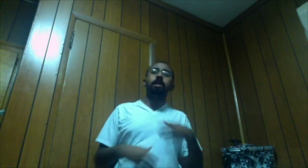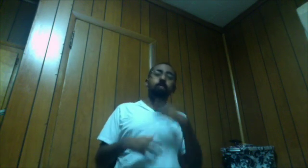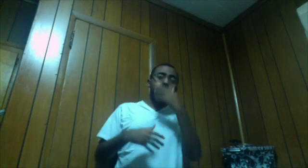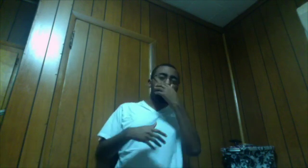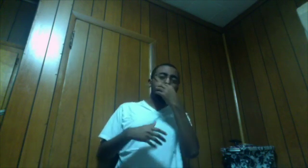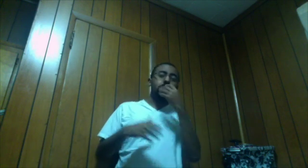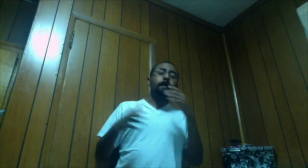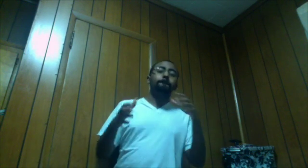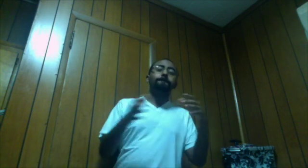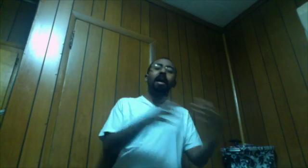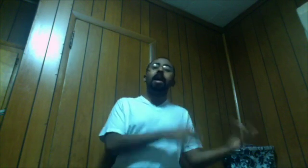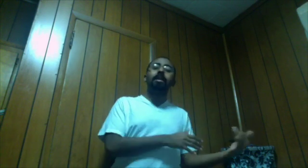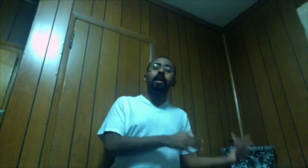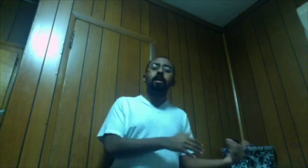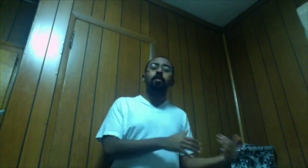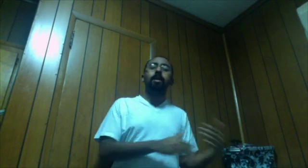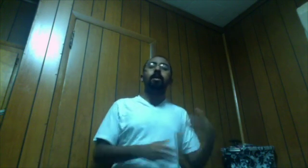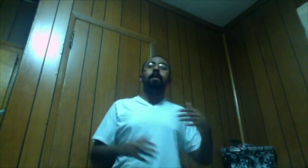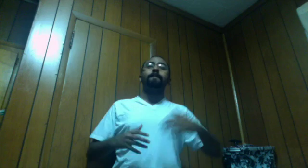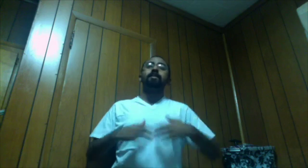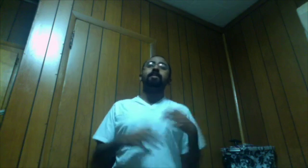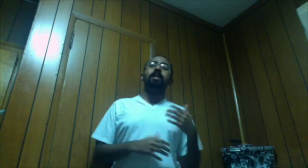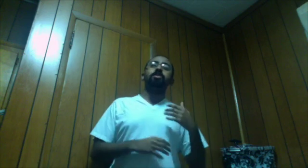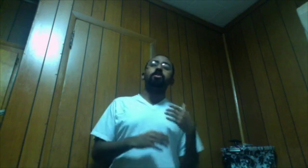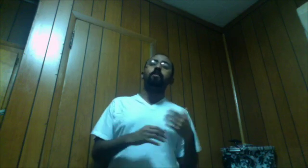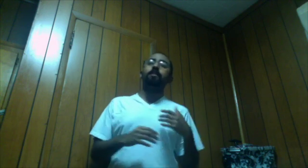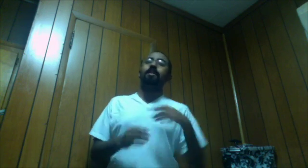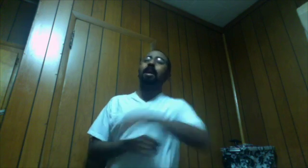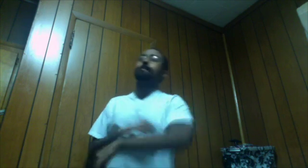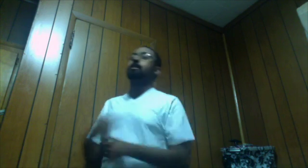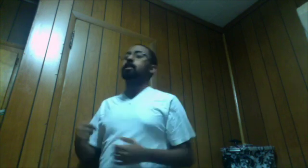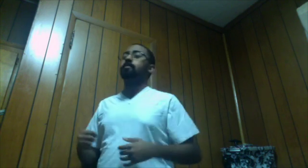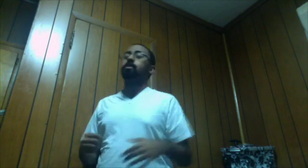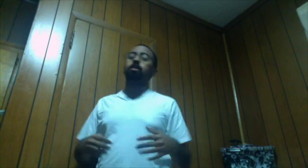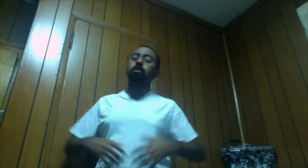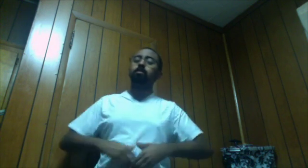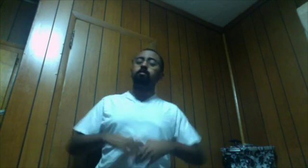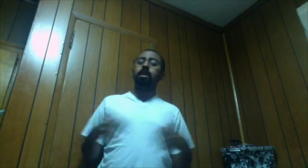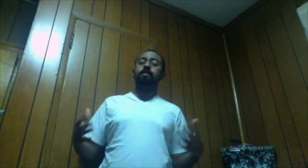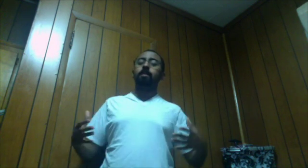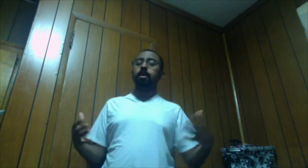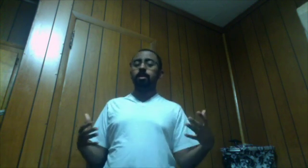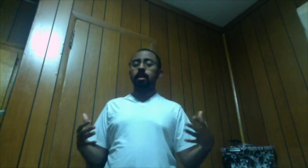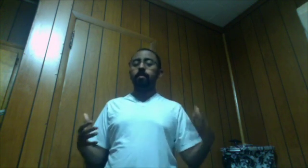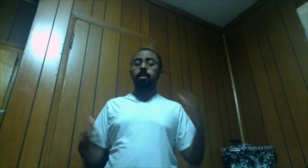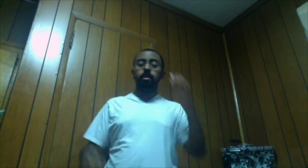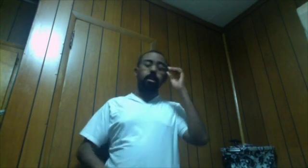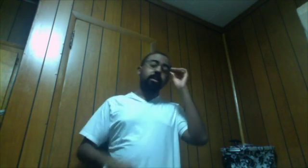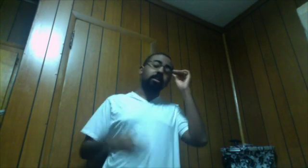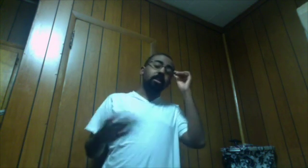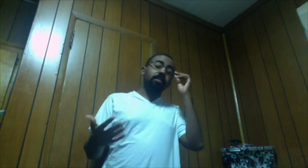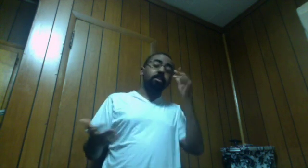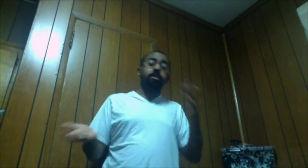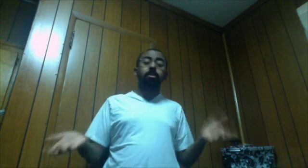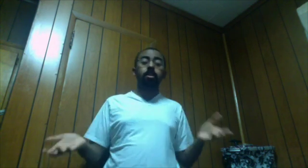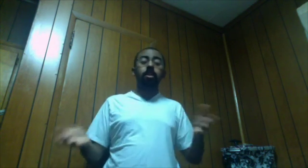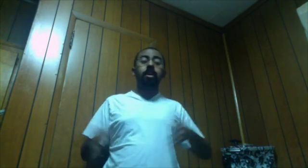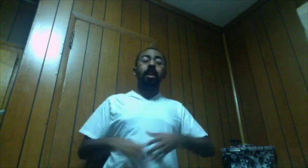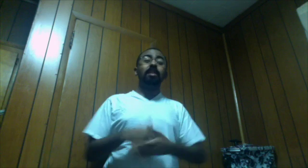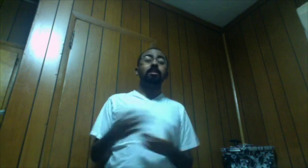say it's bad in any way, but it's not so phenomenal that I'm going to go raving about the animation. The series is good and it's